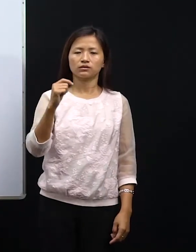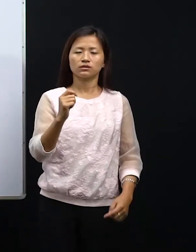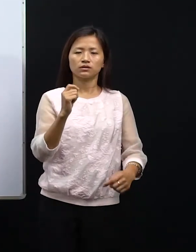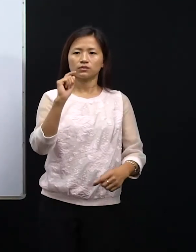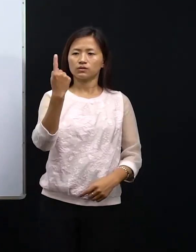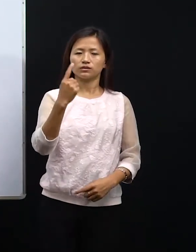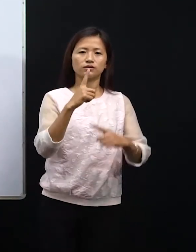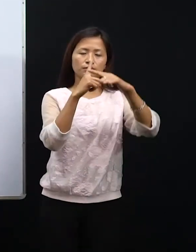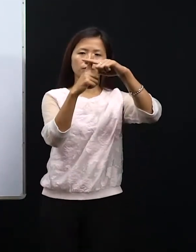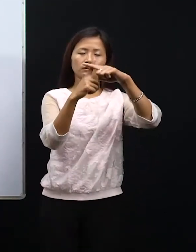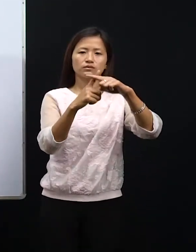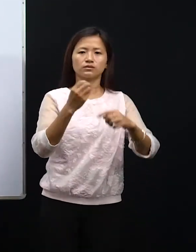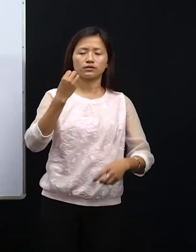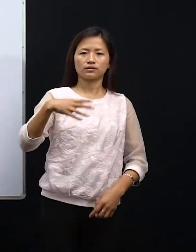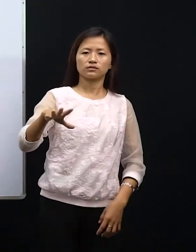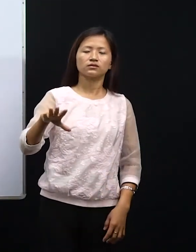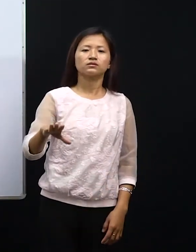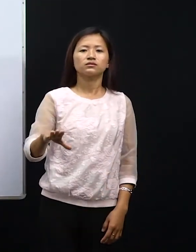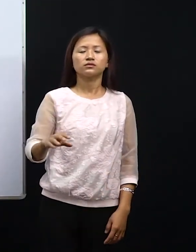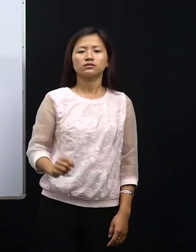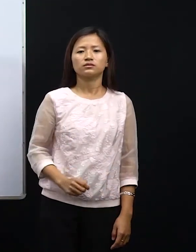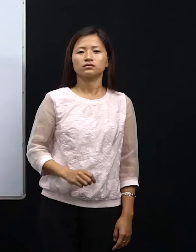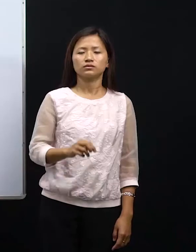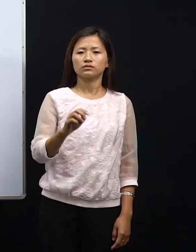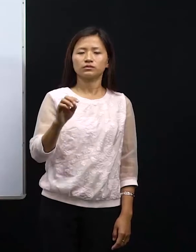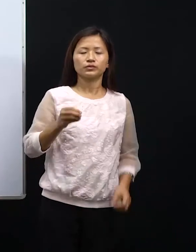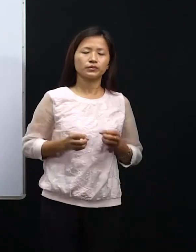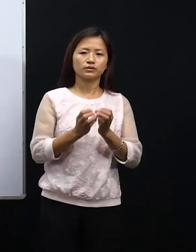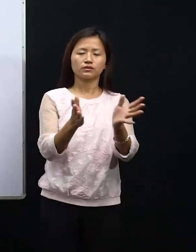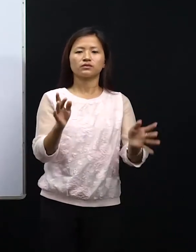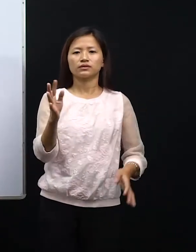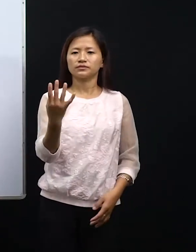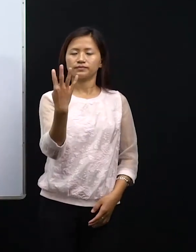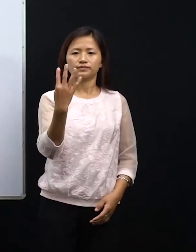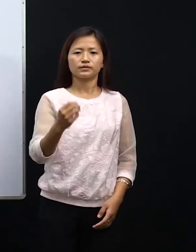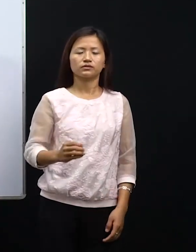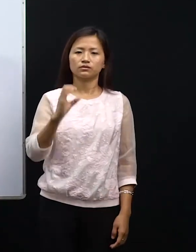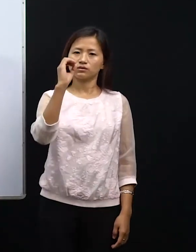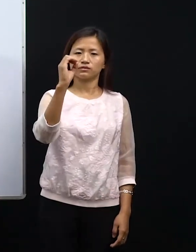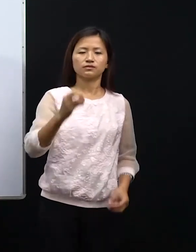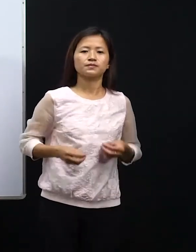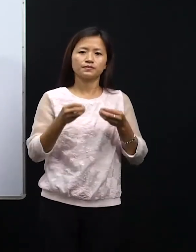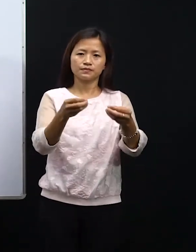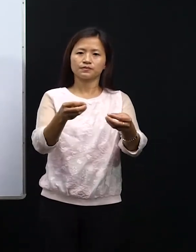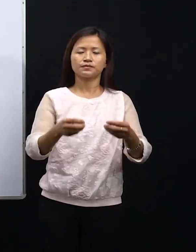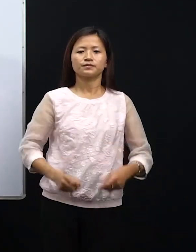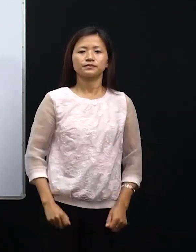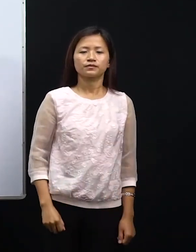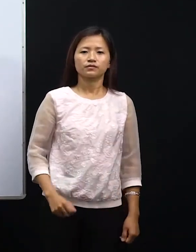plus. So we can cancel them without any calculations, okay? It will give you a 0. If you look at the